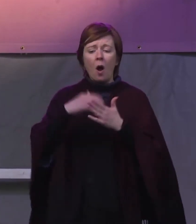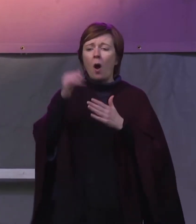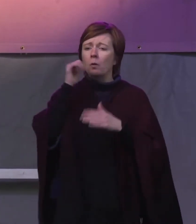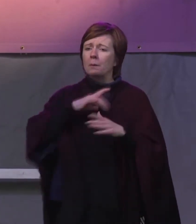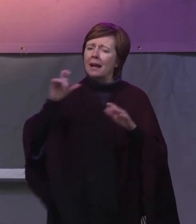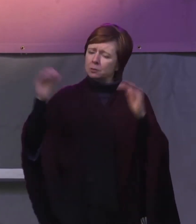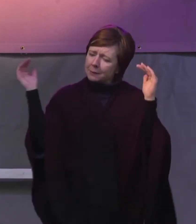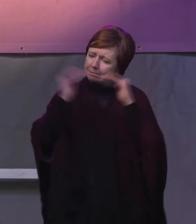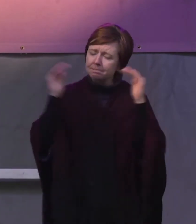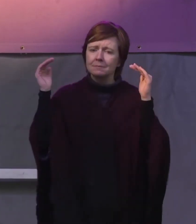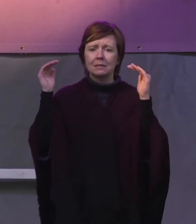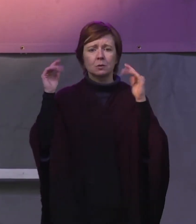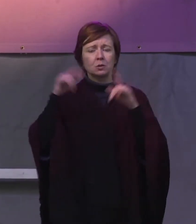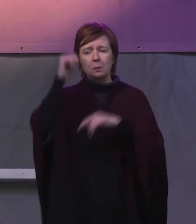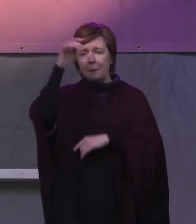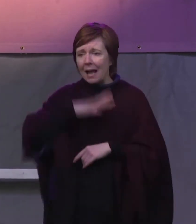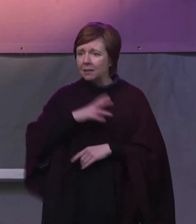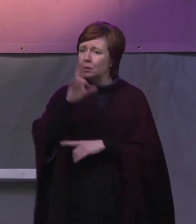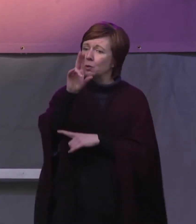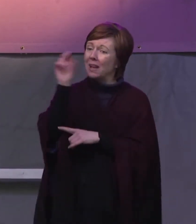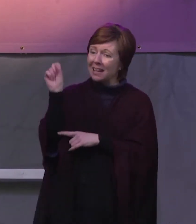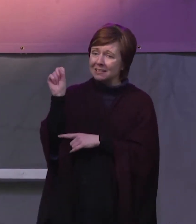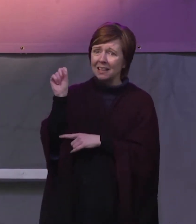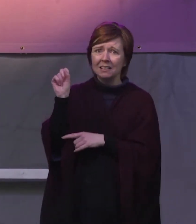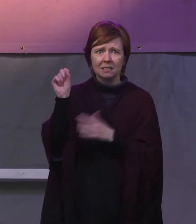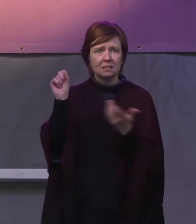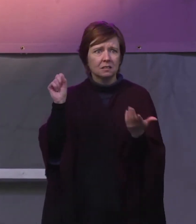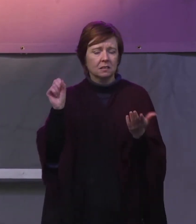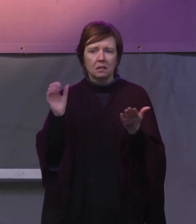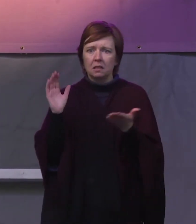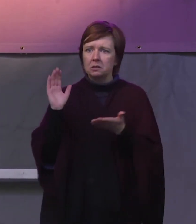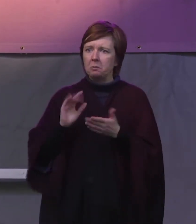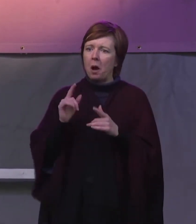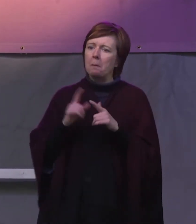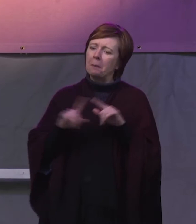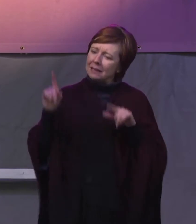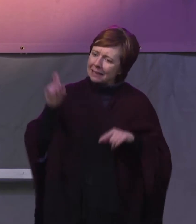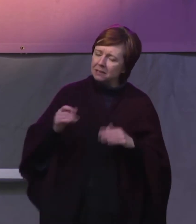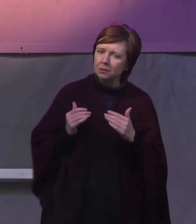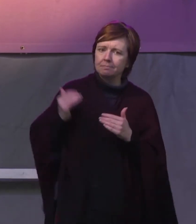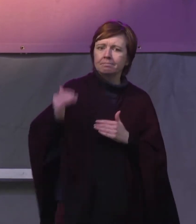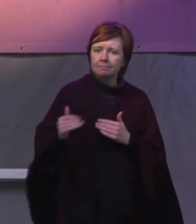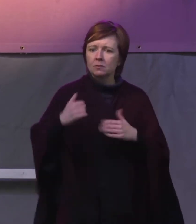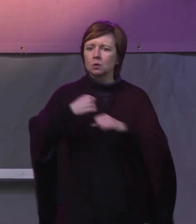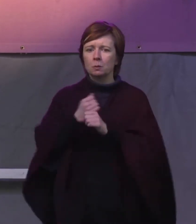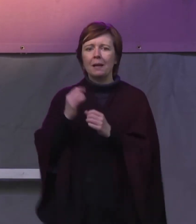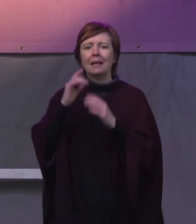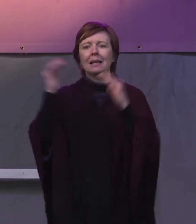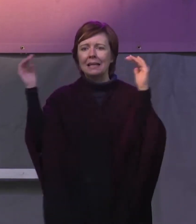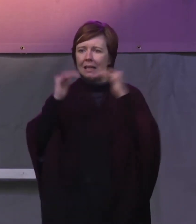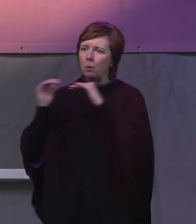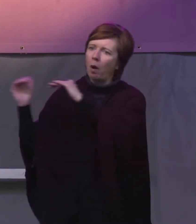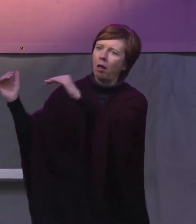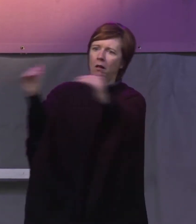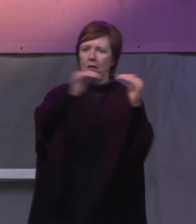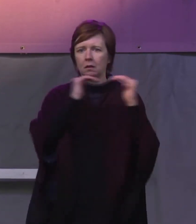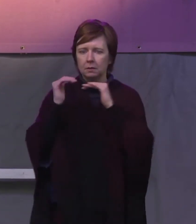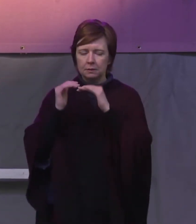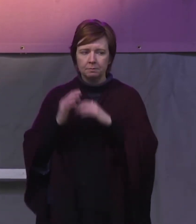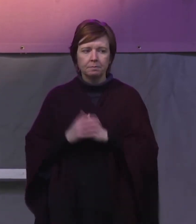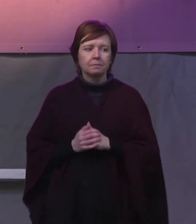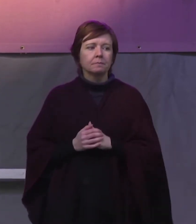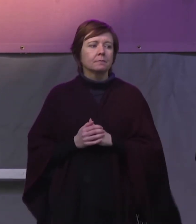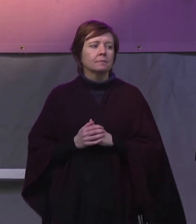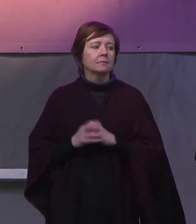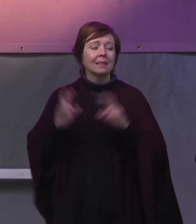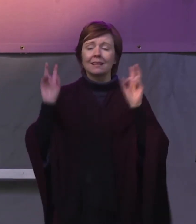to be treated equally to men. The United States would take a small but necessary step to creating an equal playing field.